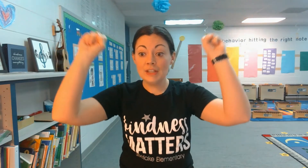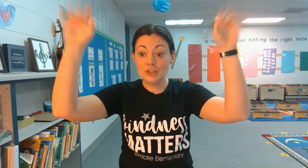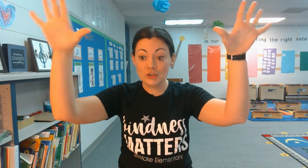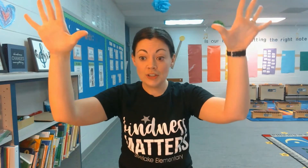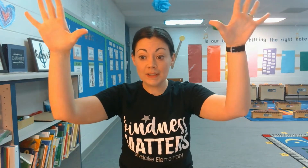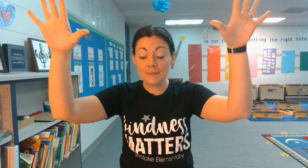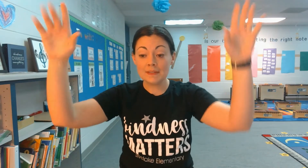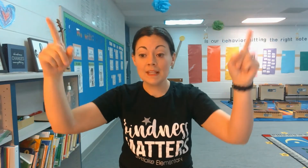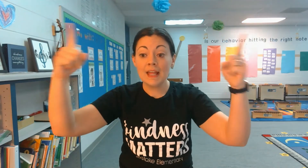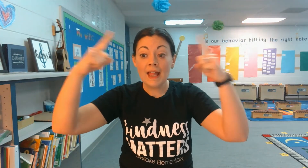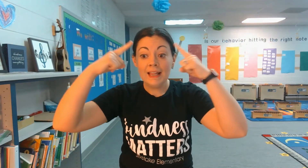dreams